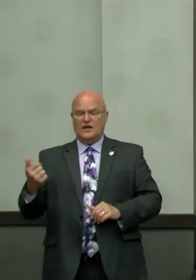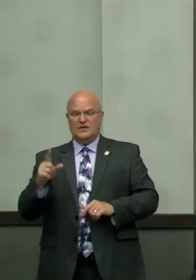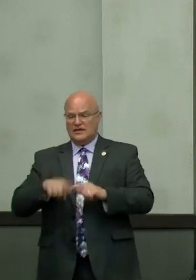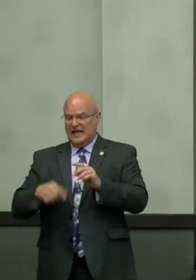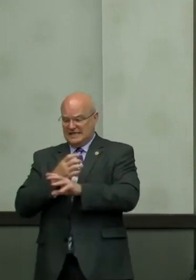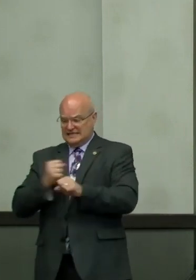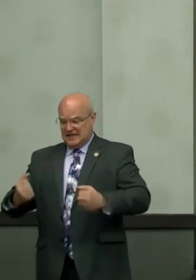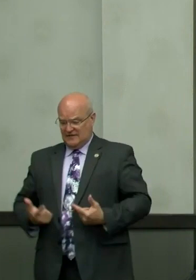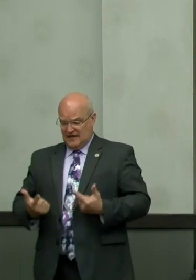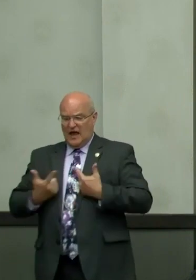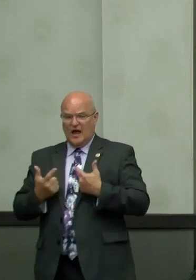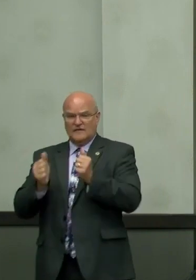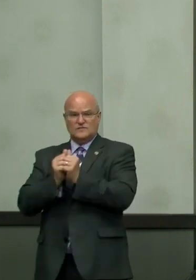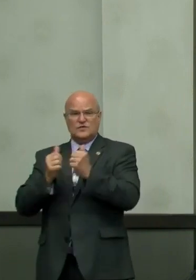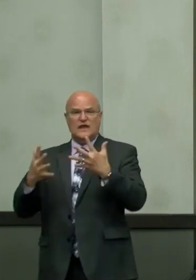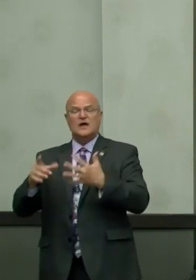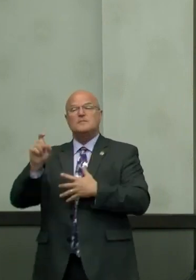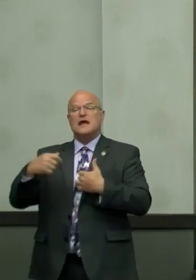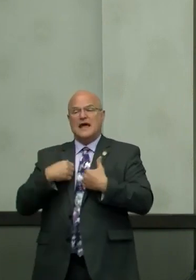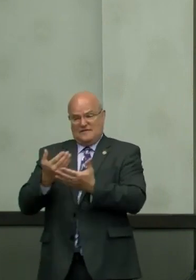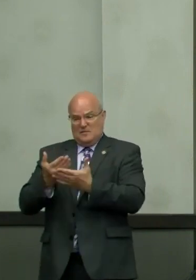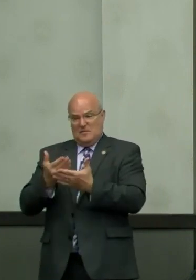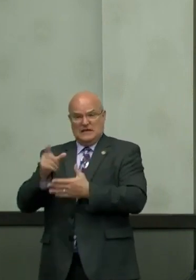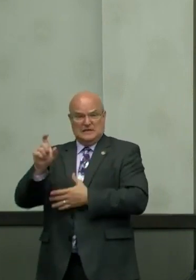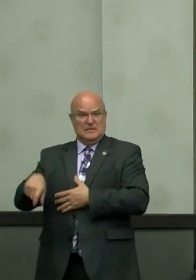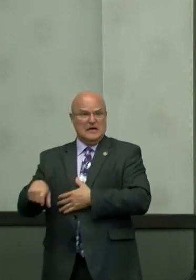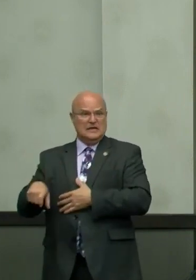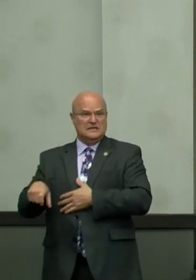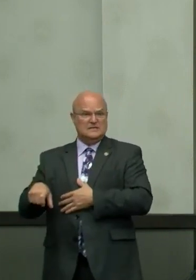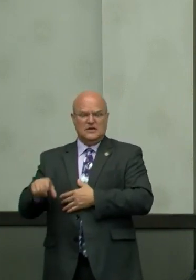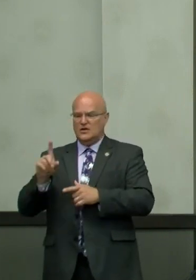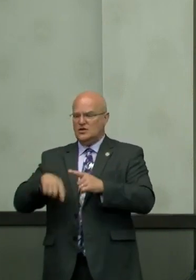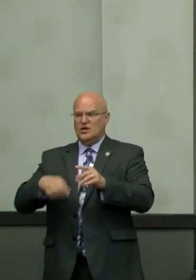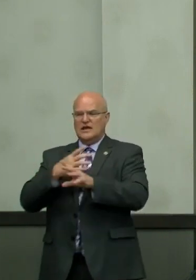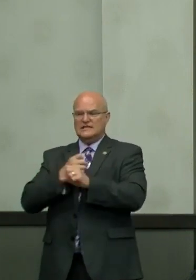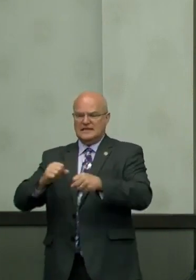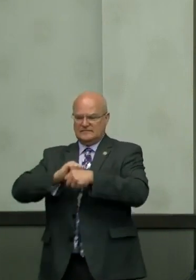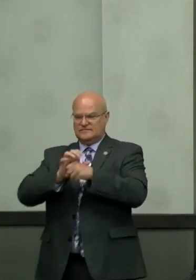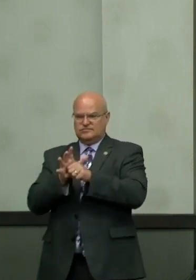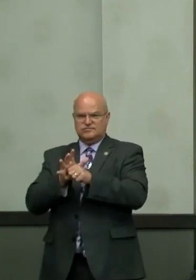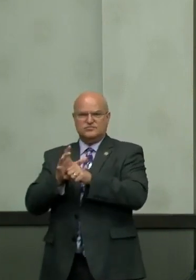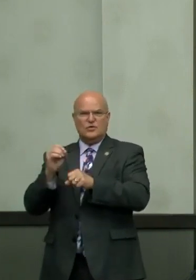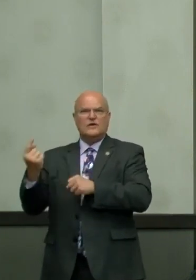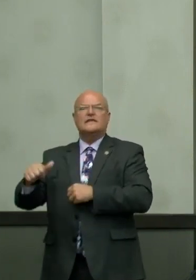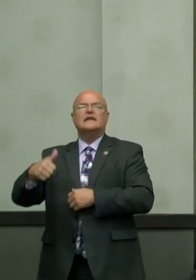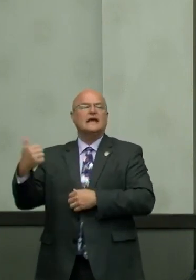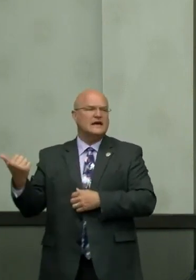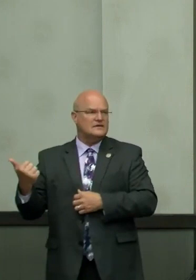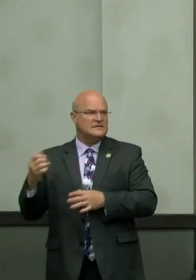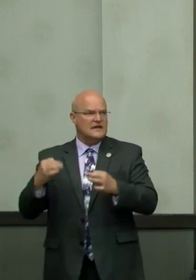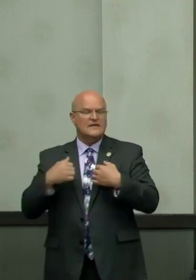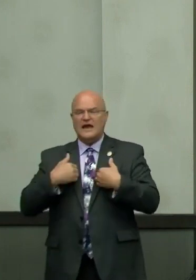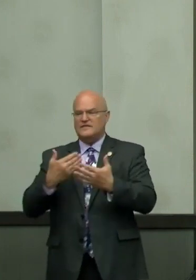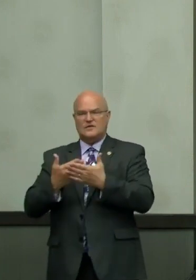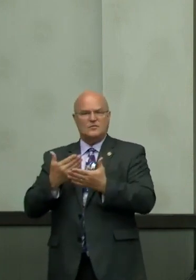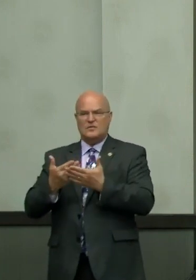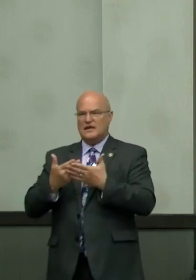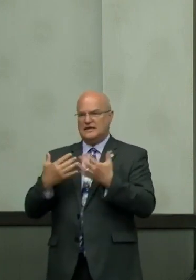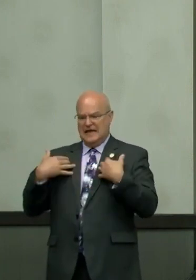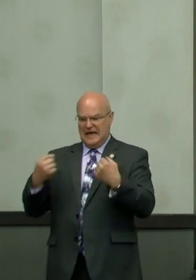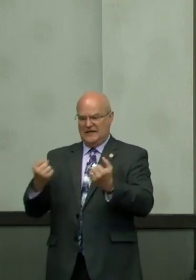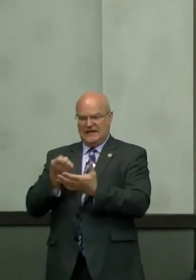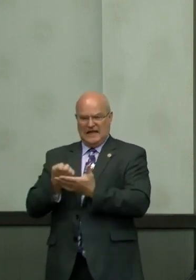save lives without, you got to have some money. You can't save anyone from COVID-19 or anything else if you don't have a